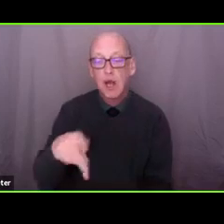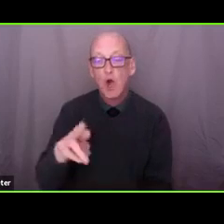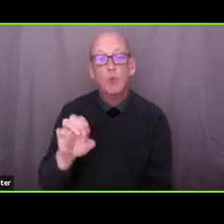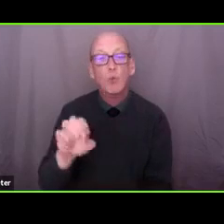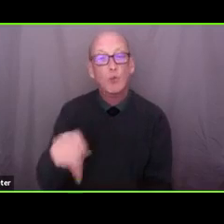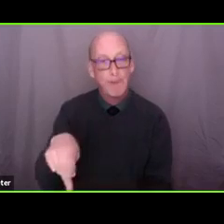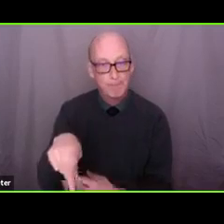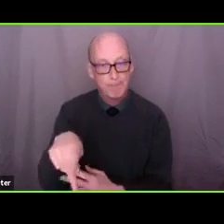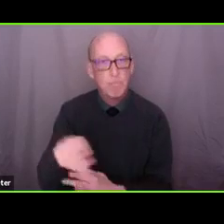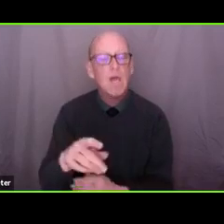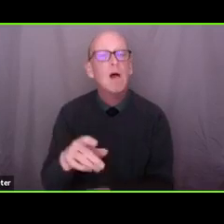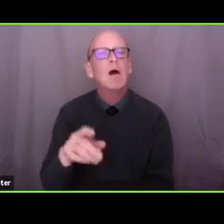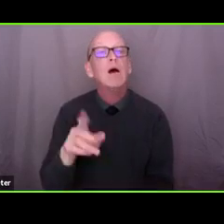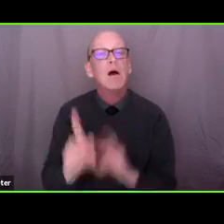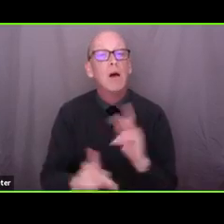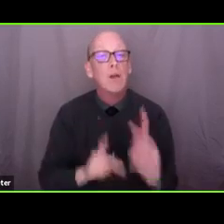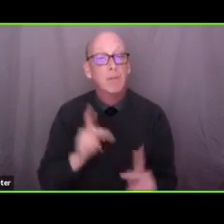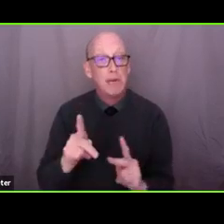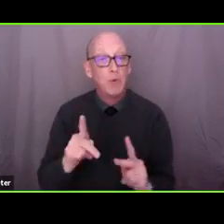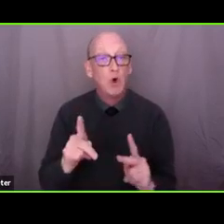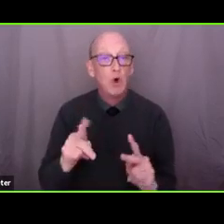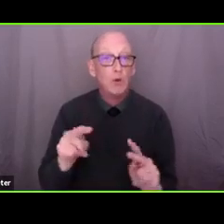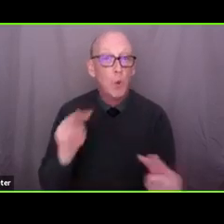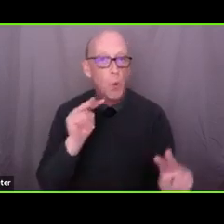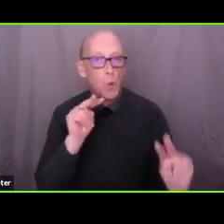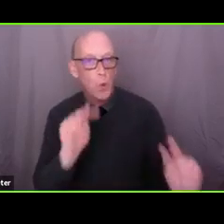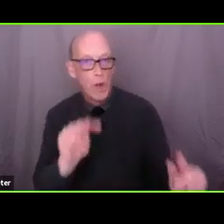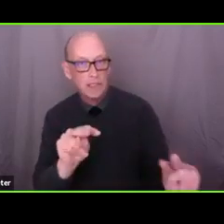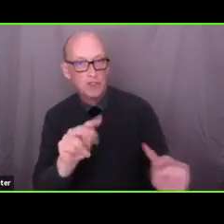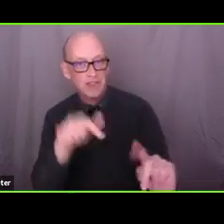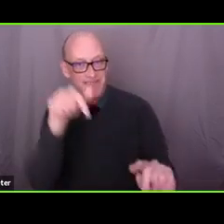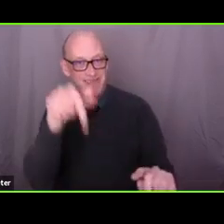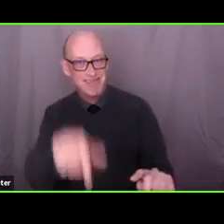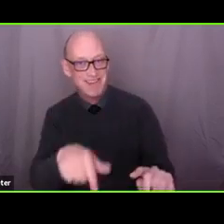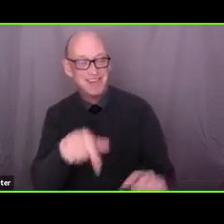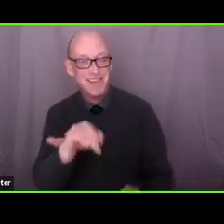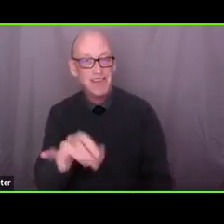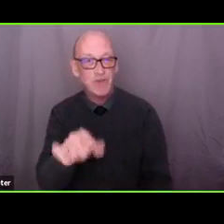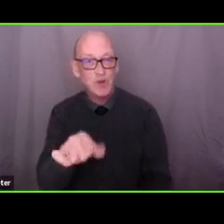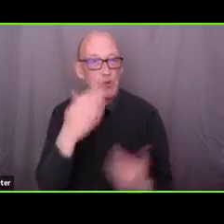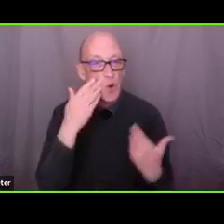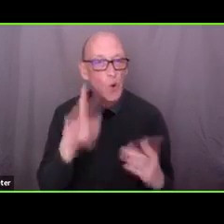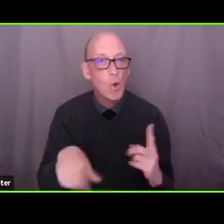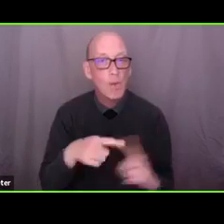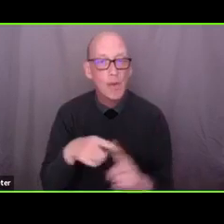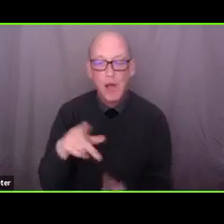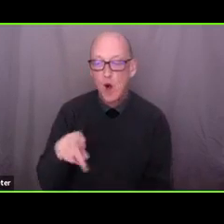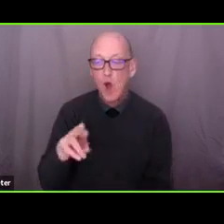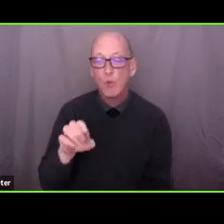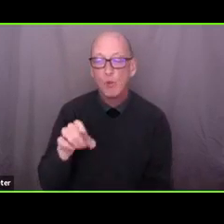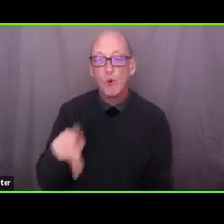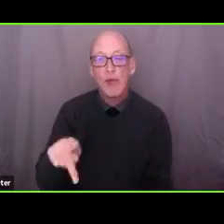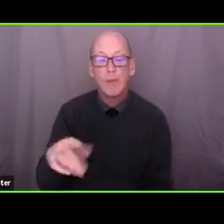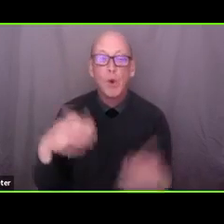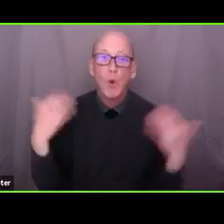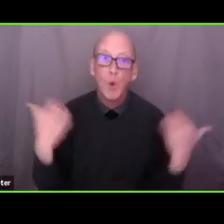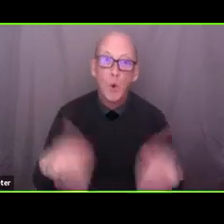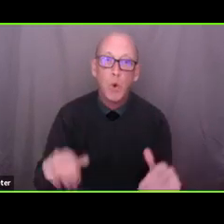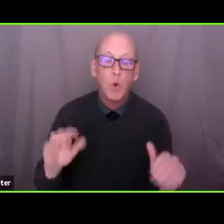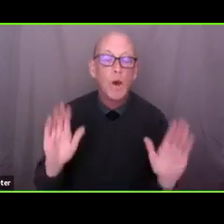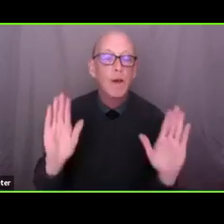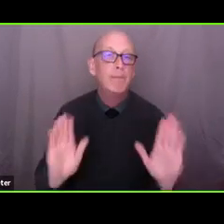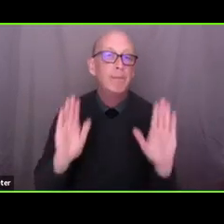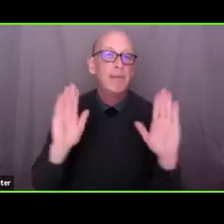you in the audience who haven't heard about PrEP, PrEP is amazing. It's groundbreaking. It's an